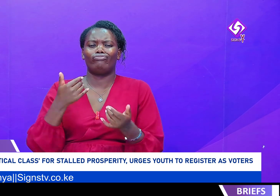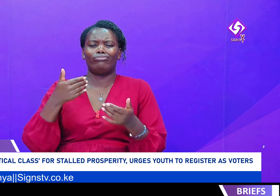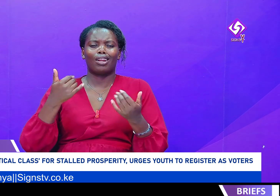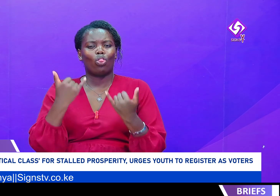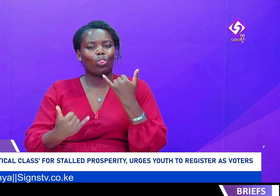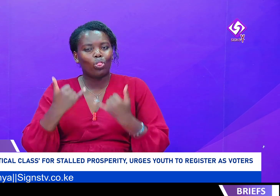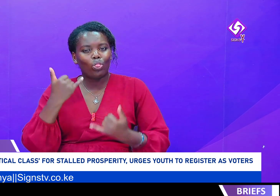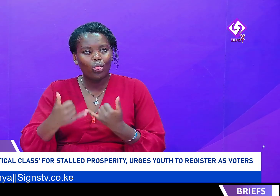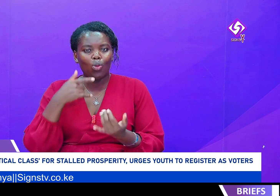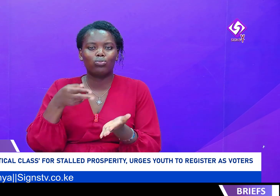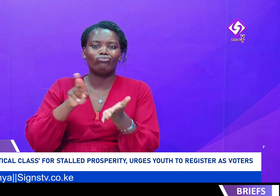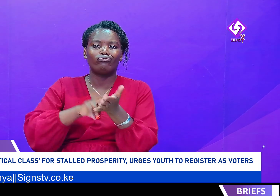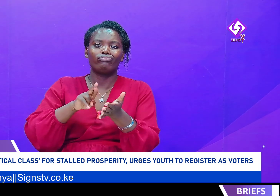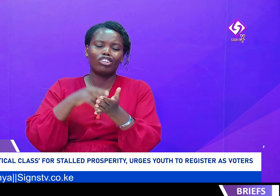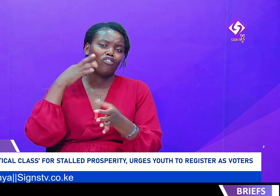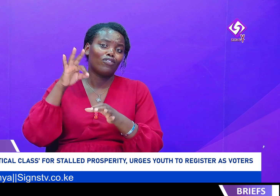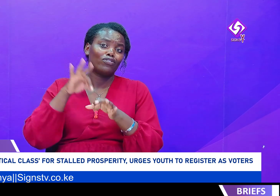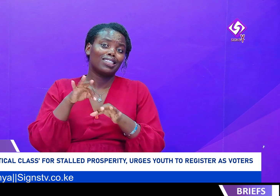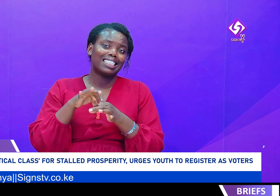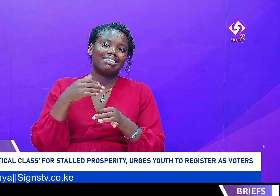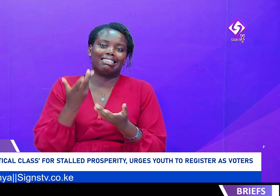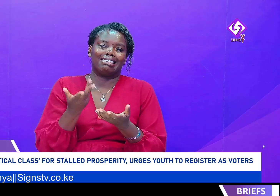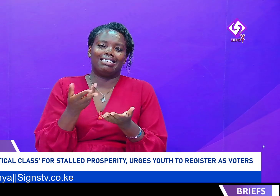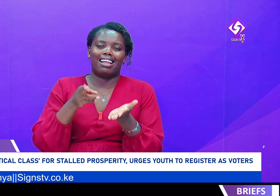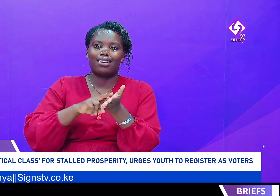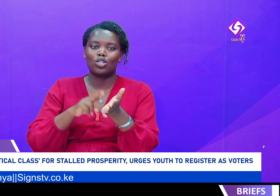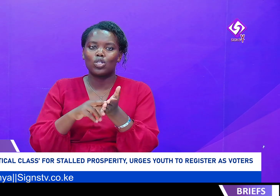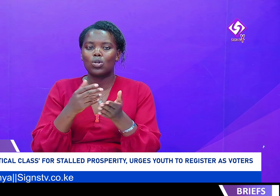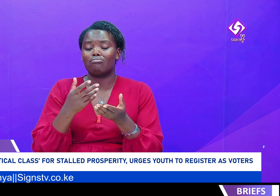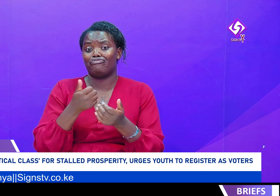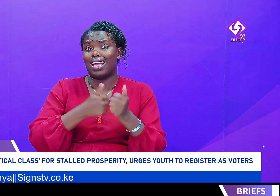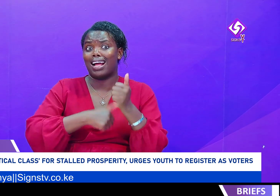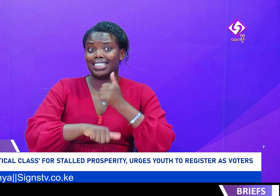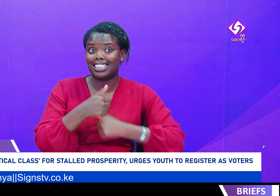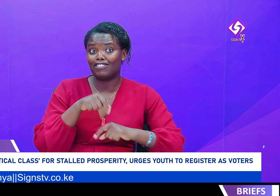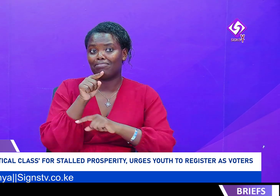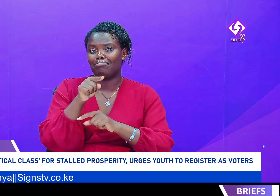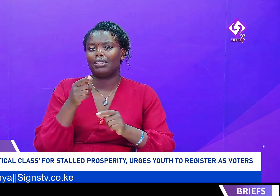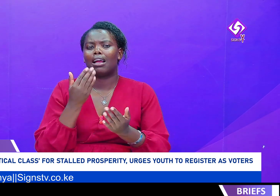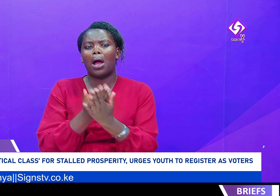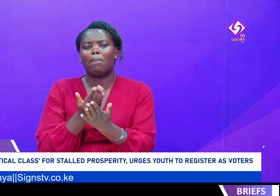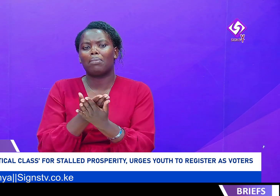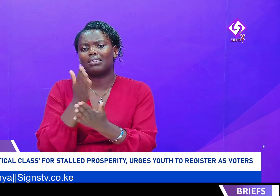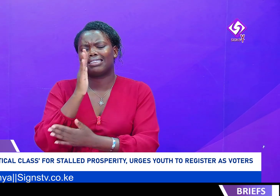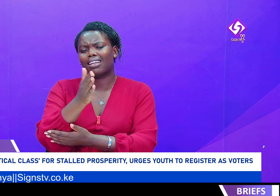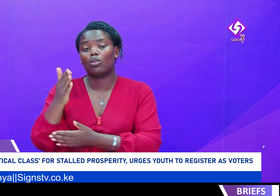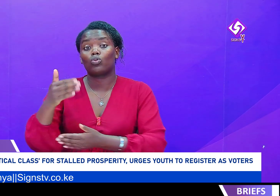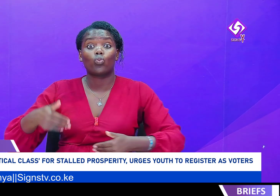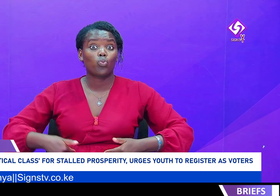voter registration exercise, appealing directly to the youth, emphasizing their crucial role in safeguarding democracy